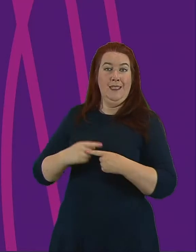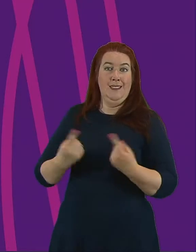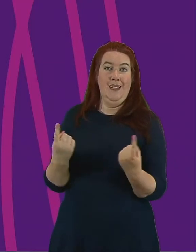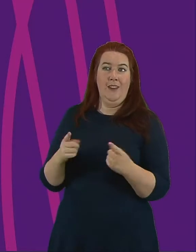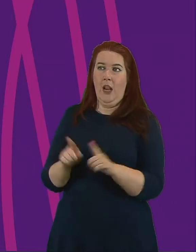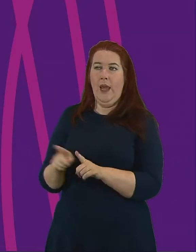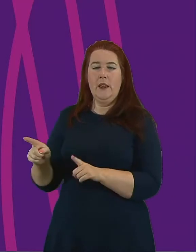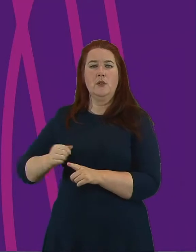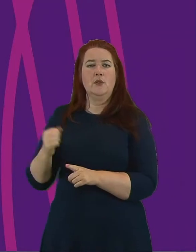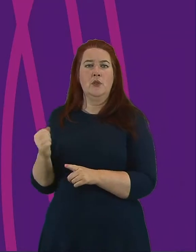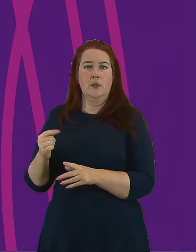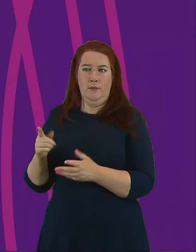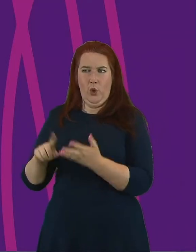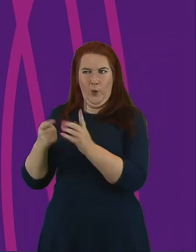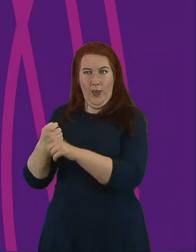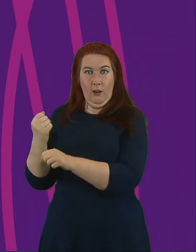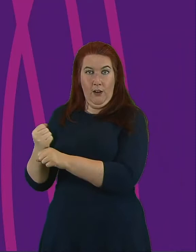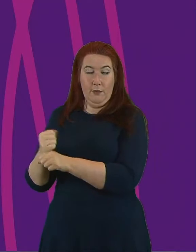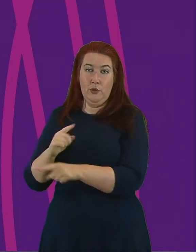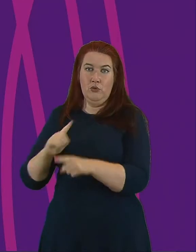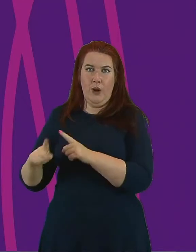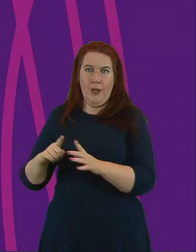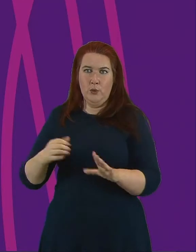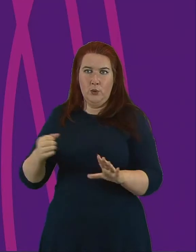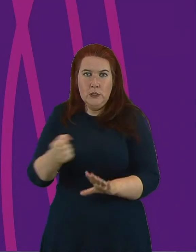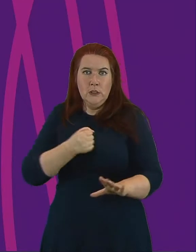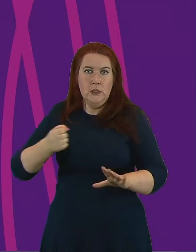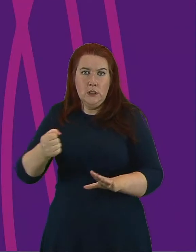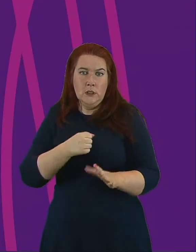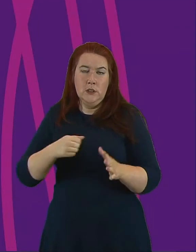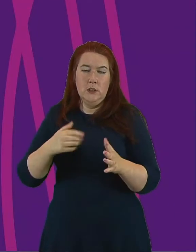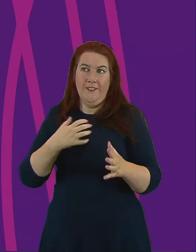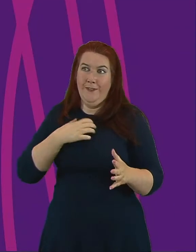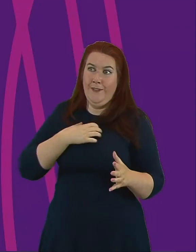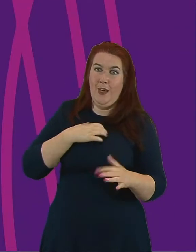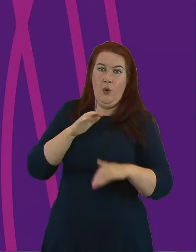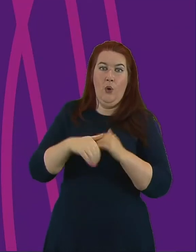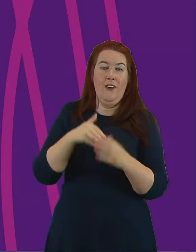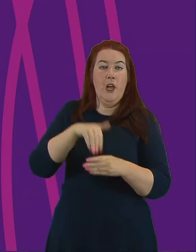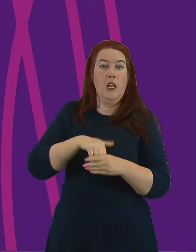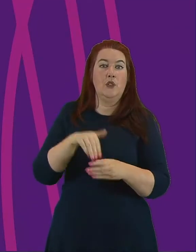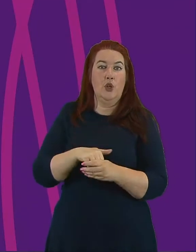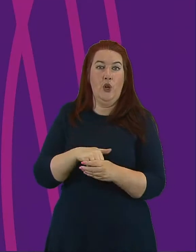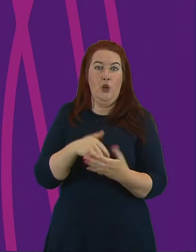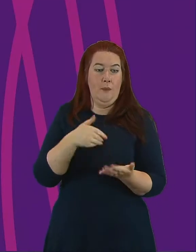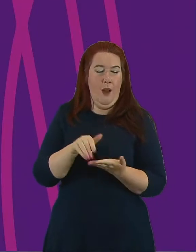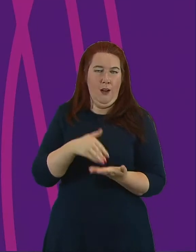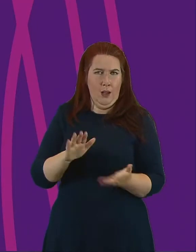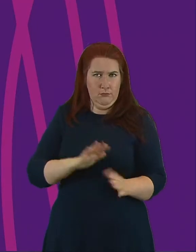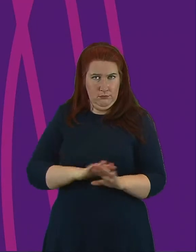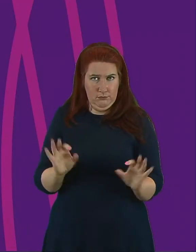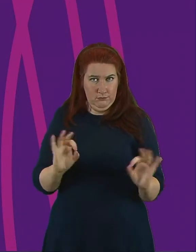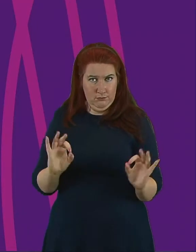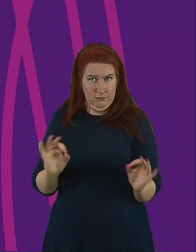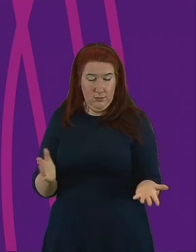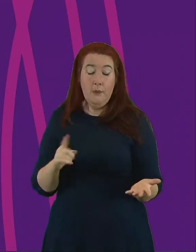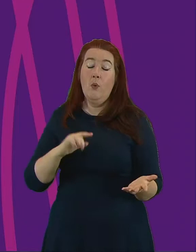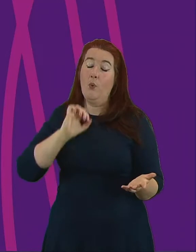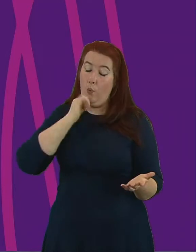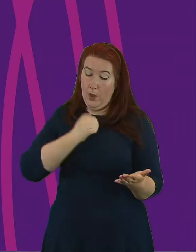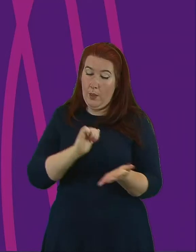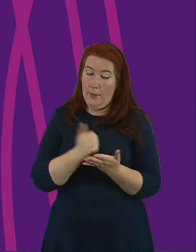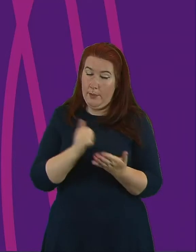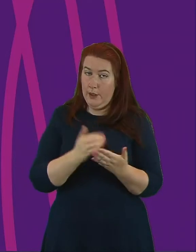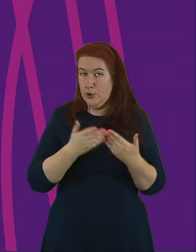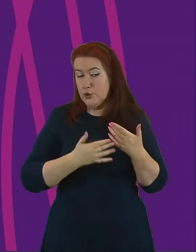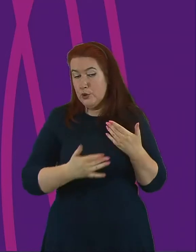whip up fears about the UK internal market, which are non-existent. But of course, we will publish, as I've said, over the next few weeks, and